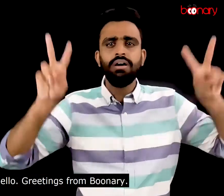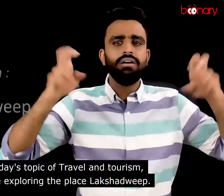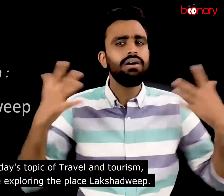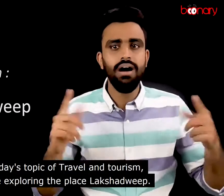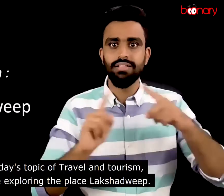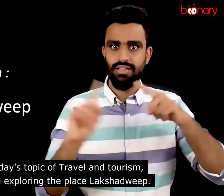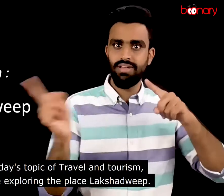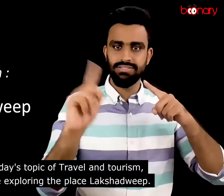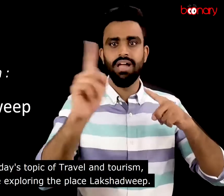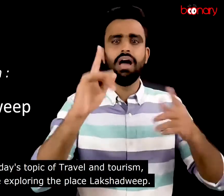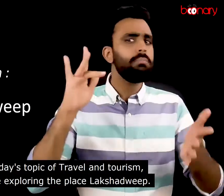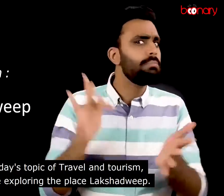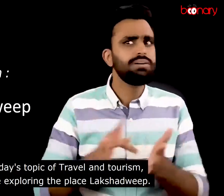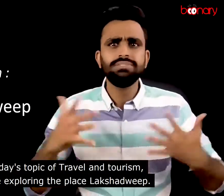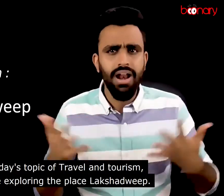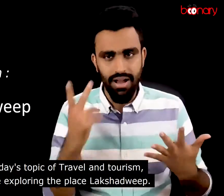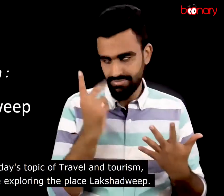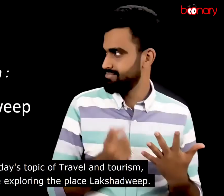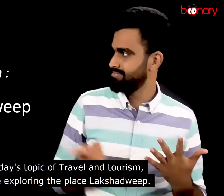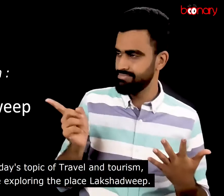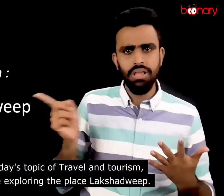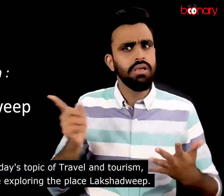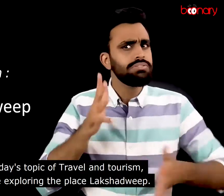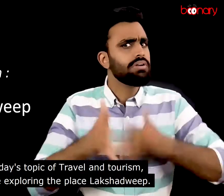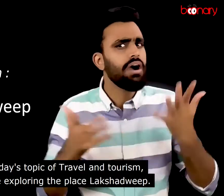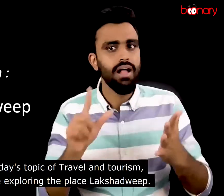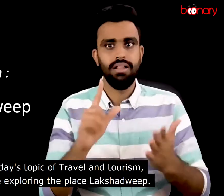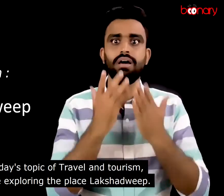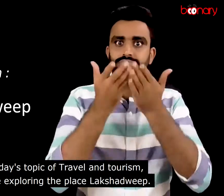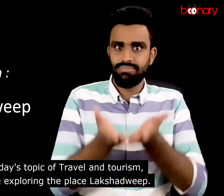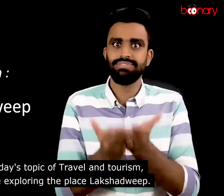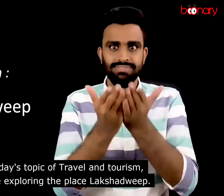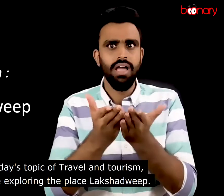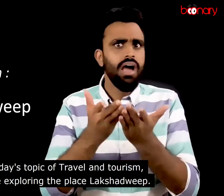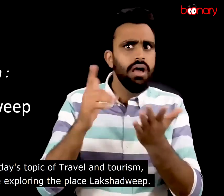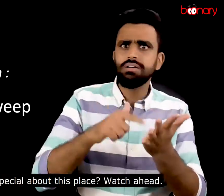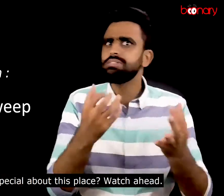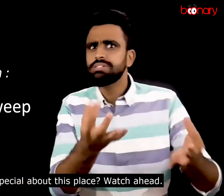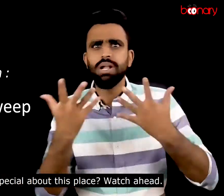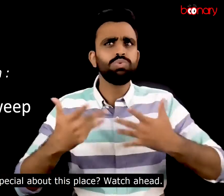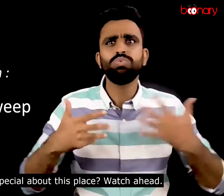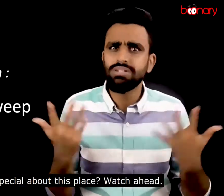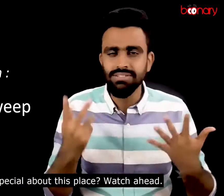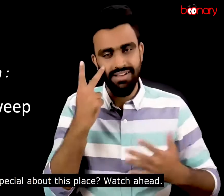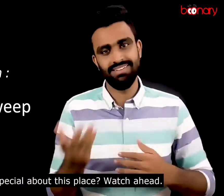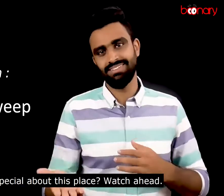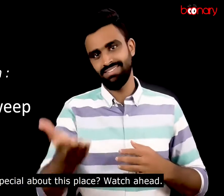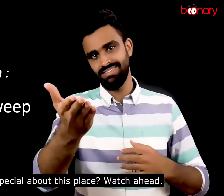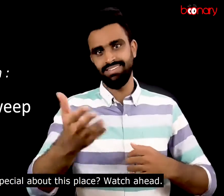In today's topic of travel and tourism, we will be exploring the place Lakshadeep. What is special about this place? Watch